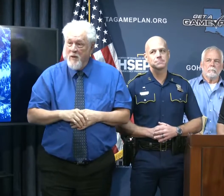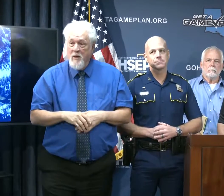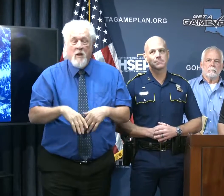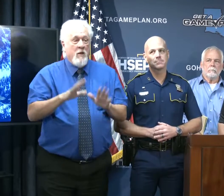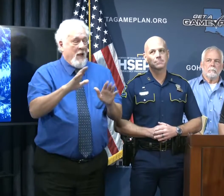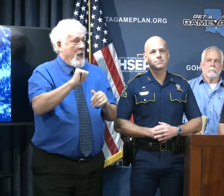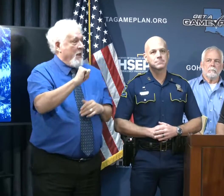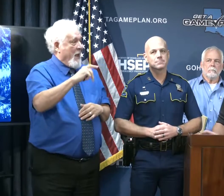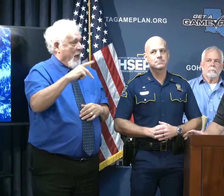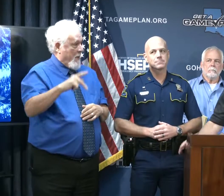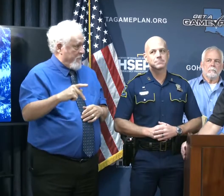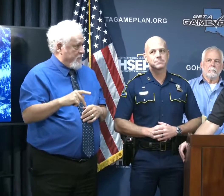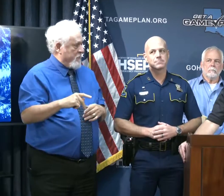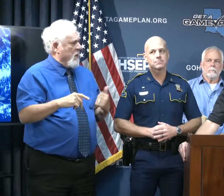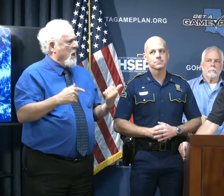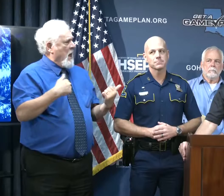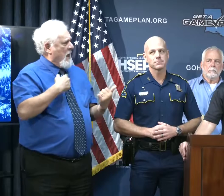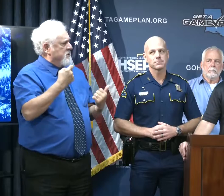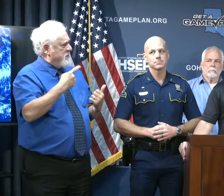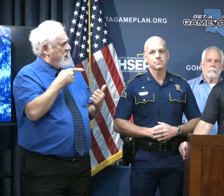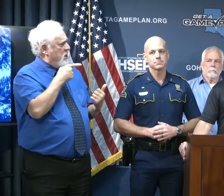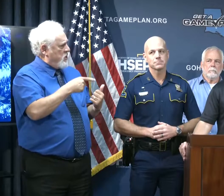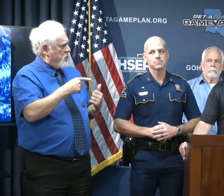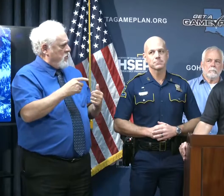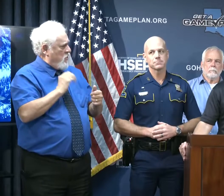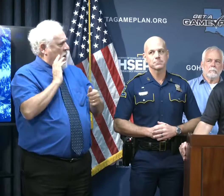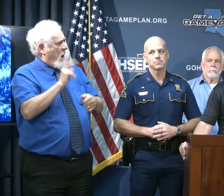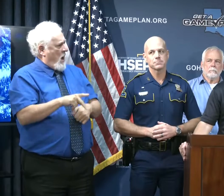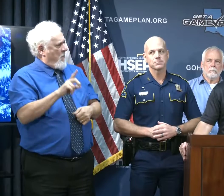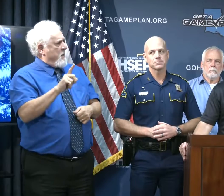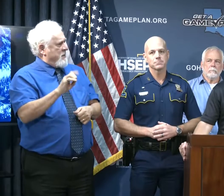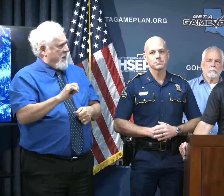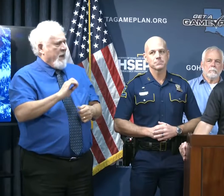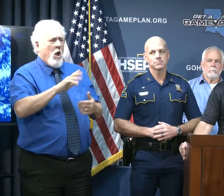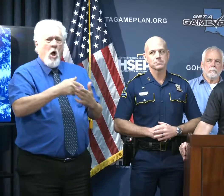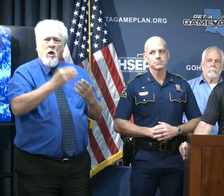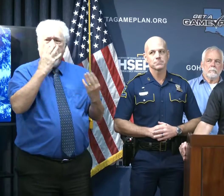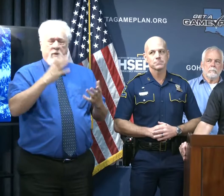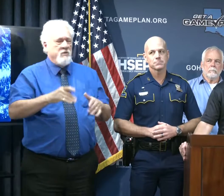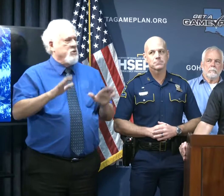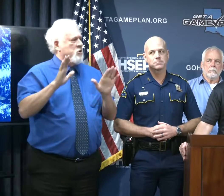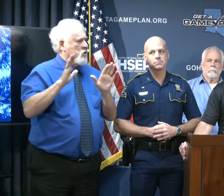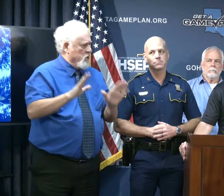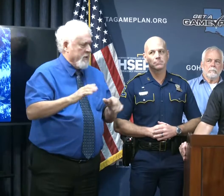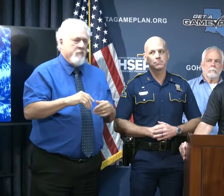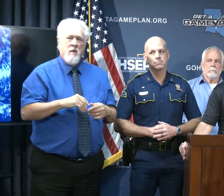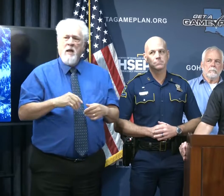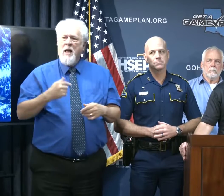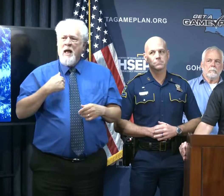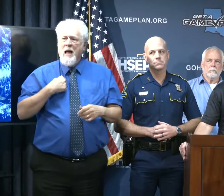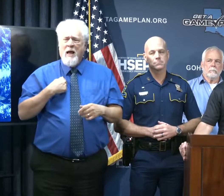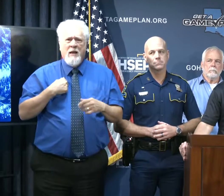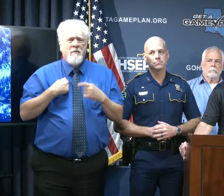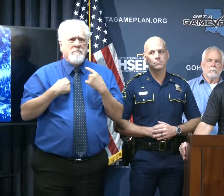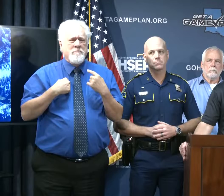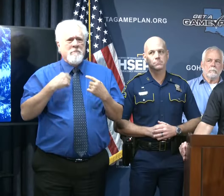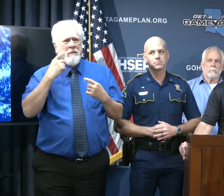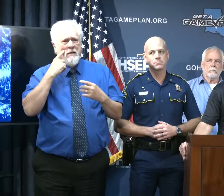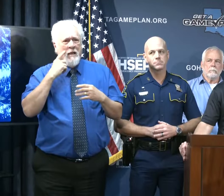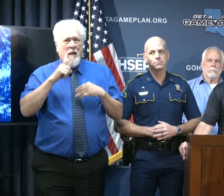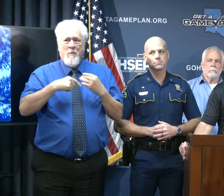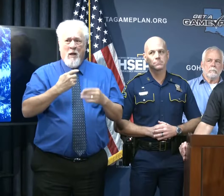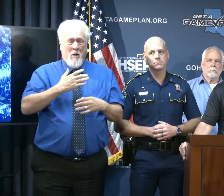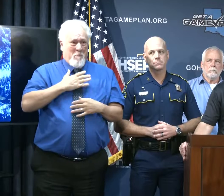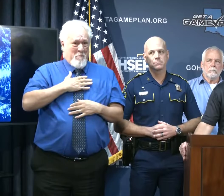app. I understand you guys are modernizing. I think all the information on the app is great. I can't help but think about